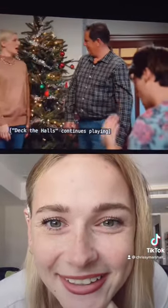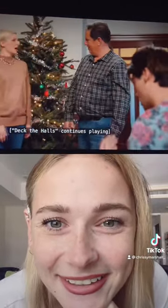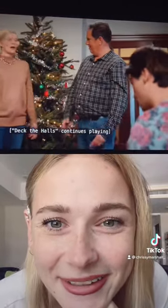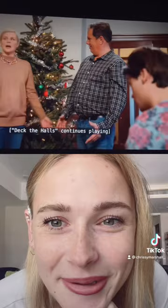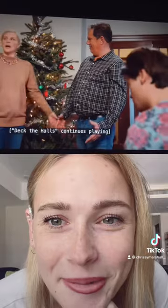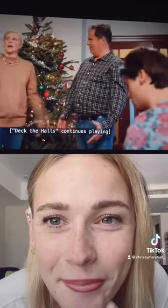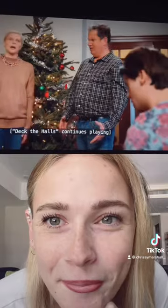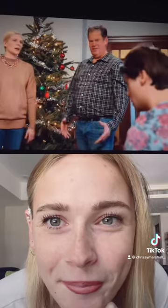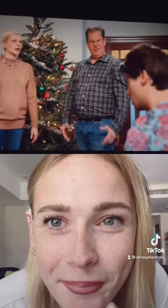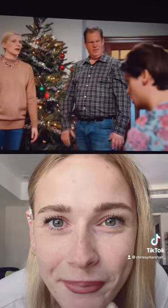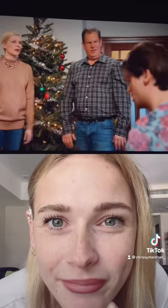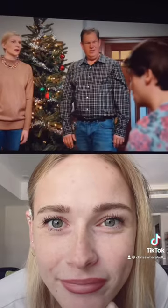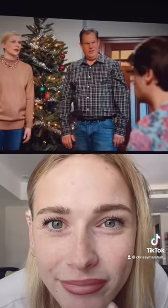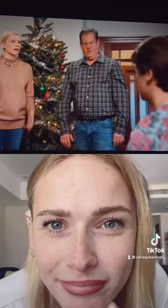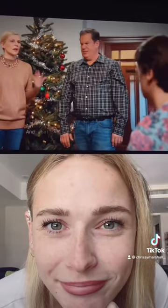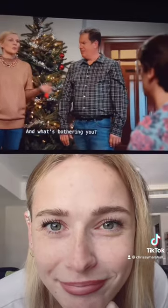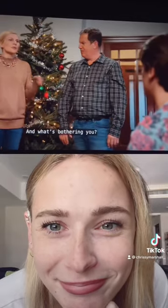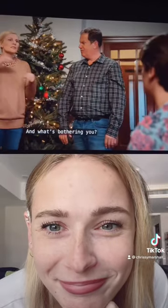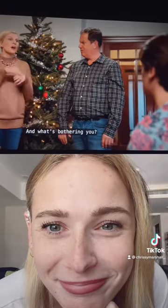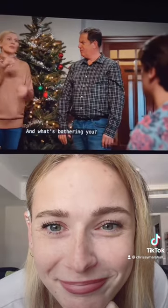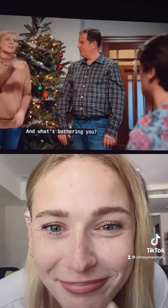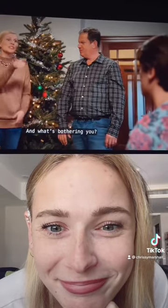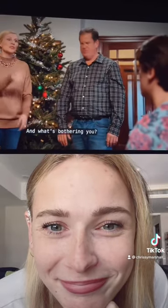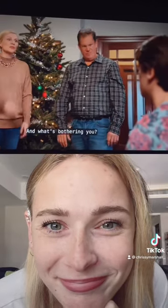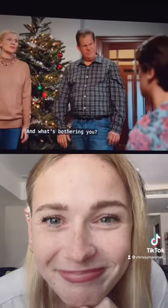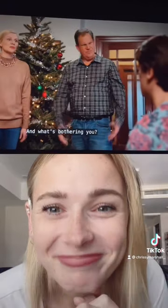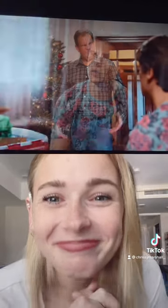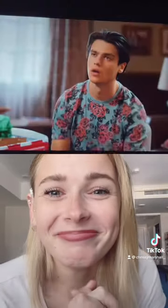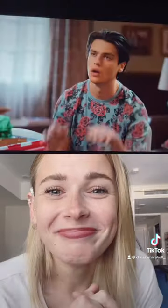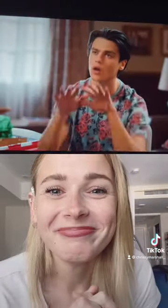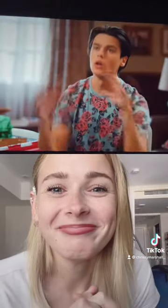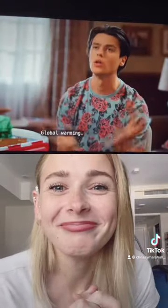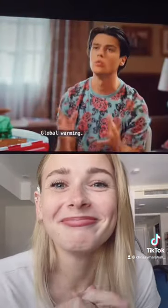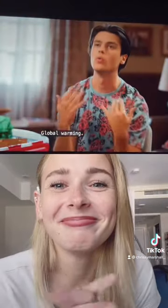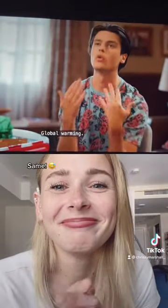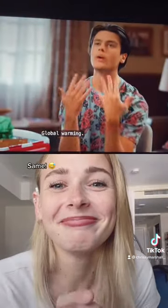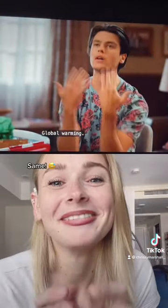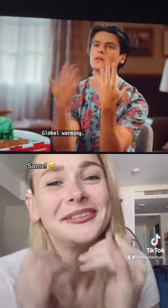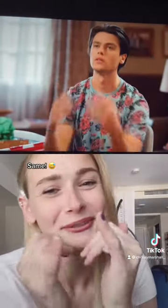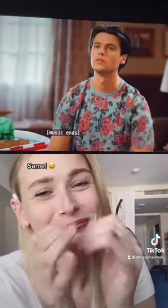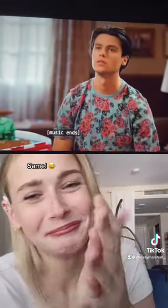And what's bothering you? Global warming.